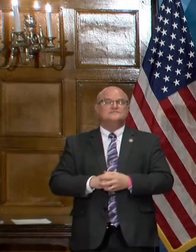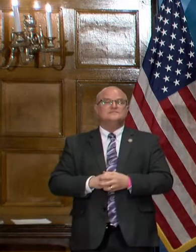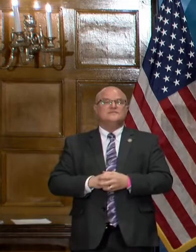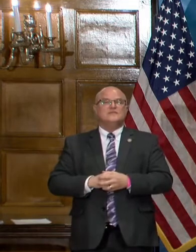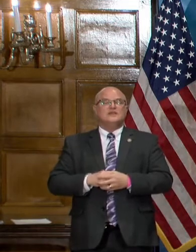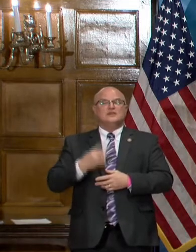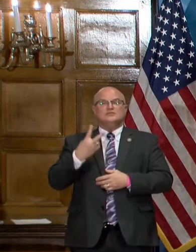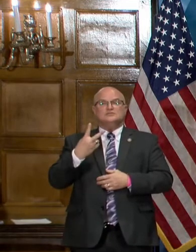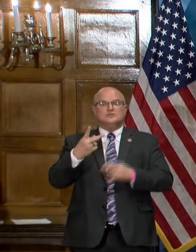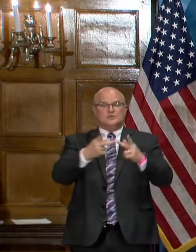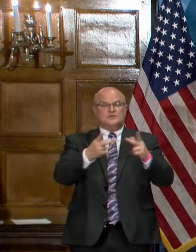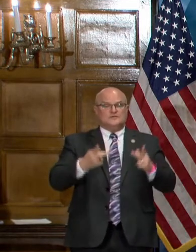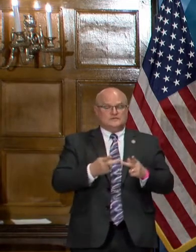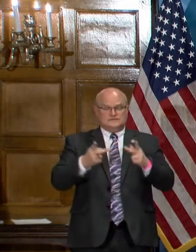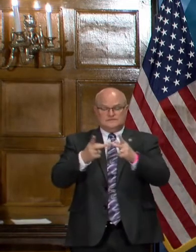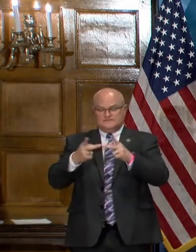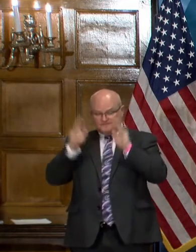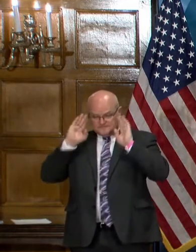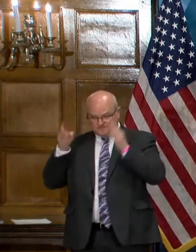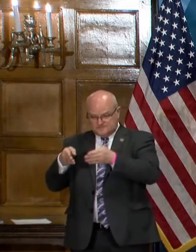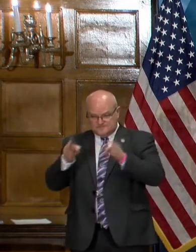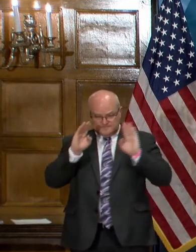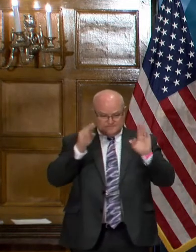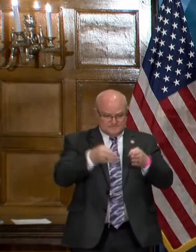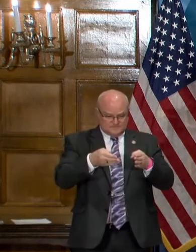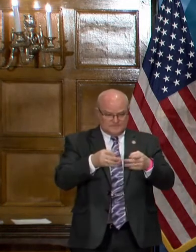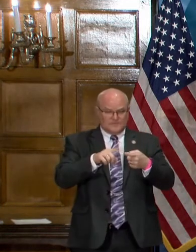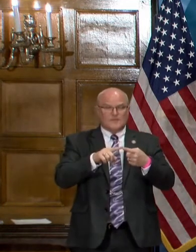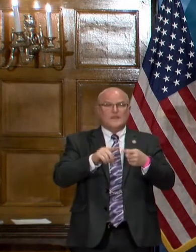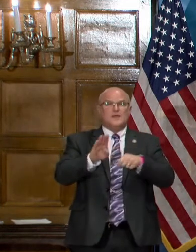There are 2 areas of focus of this initiative. One is